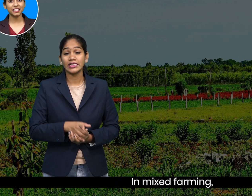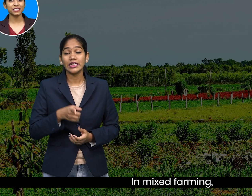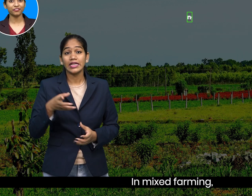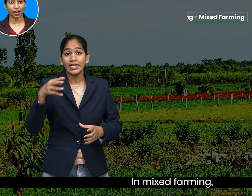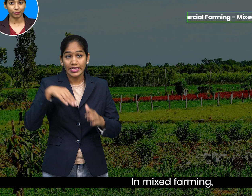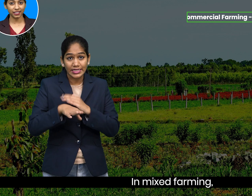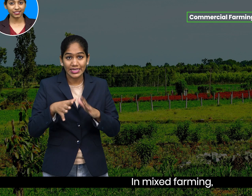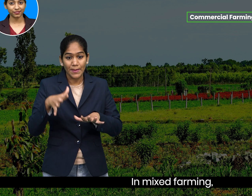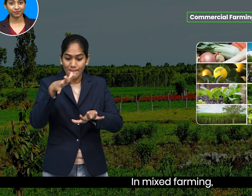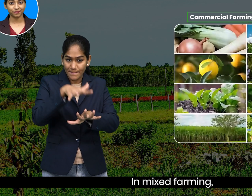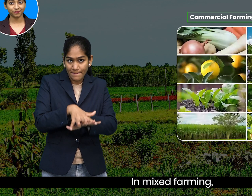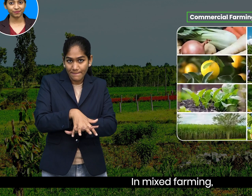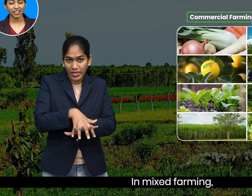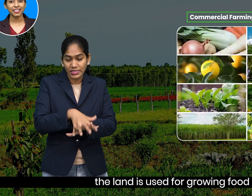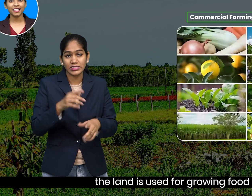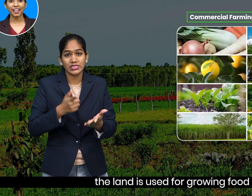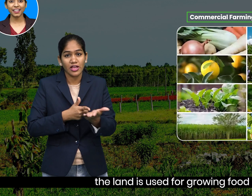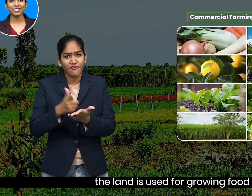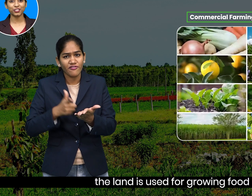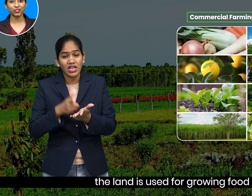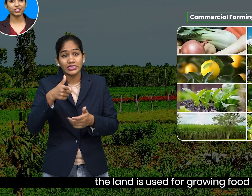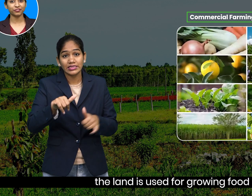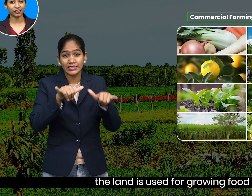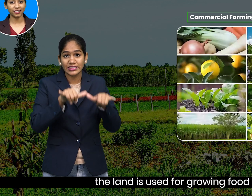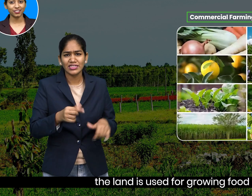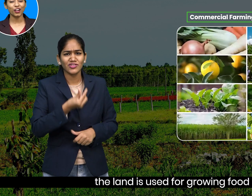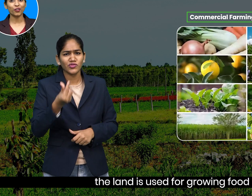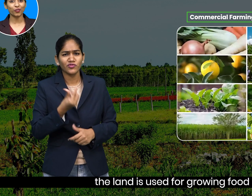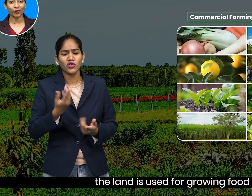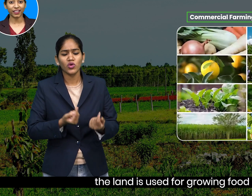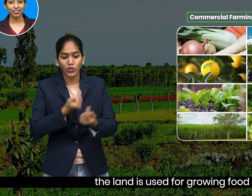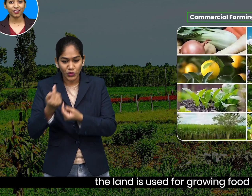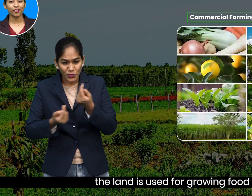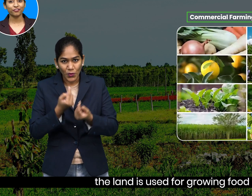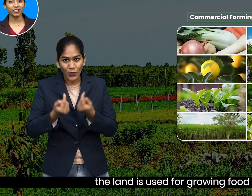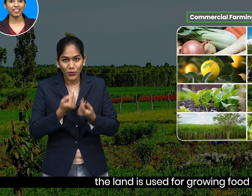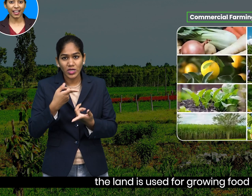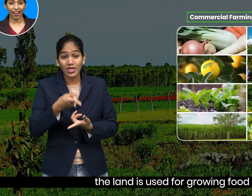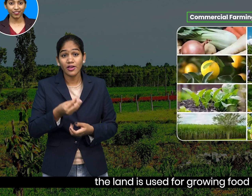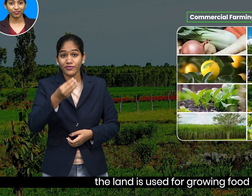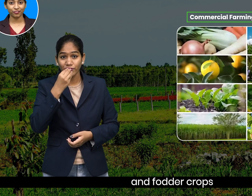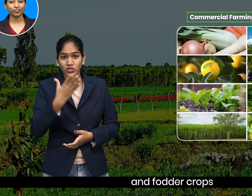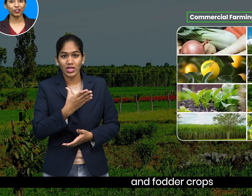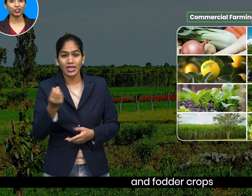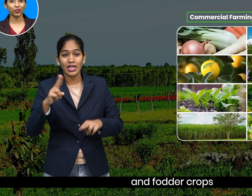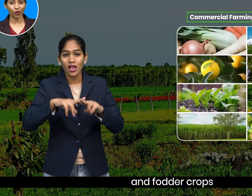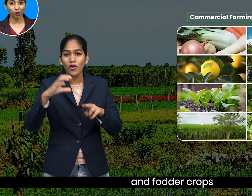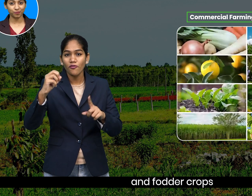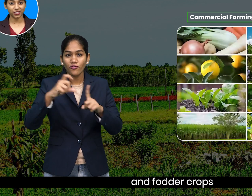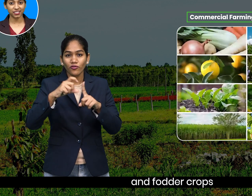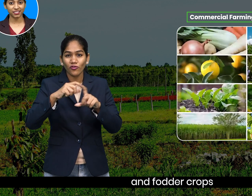In mixed farming, the land is used for growing food and